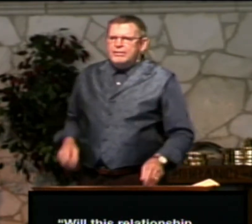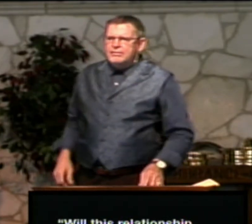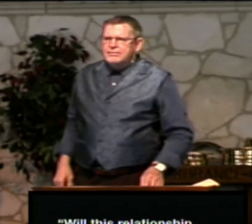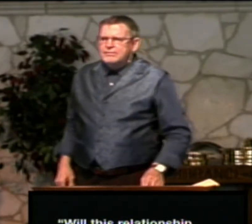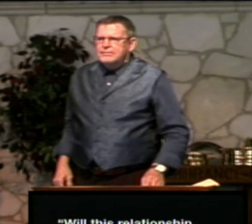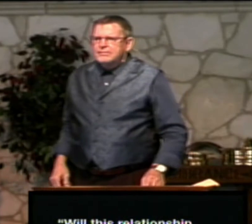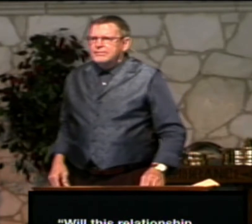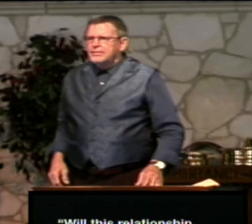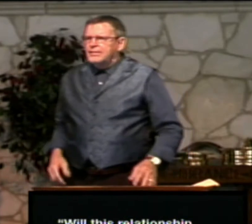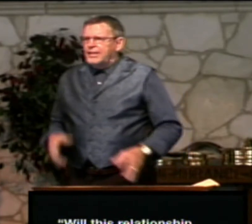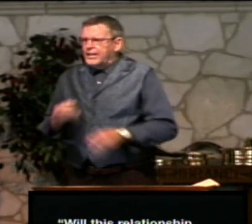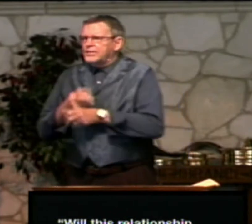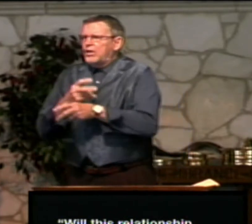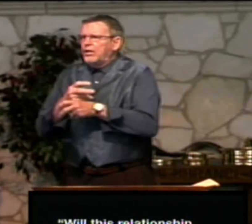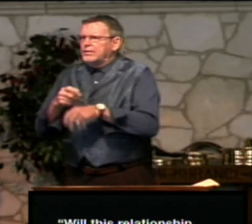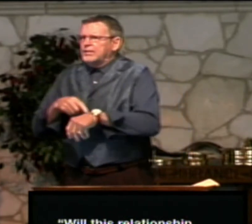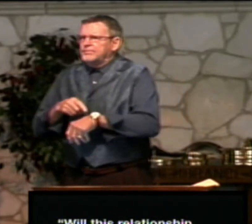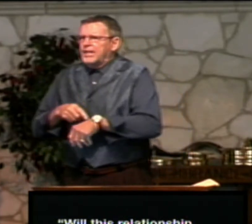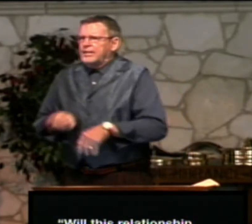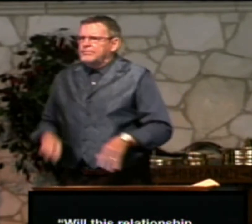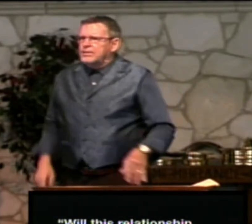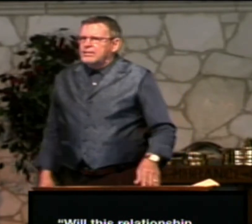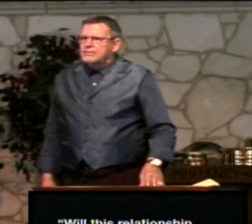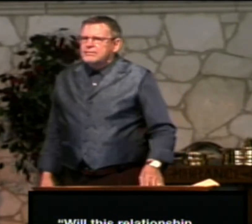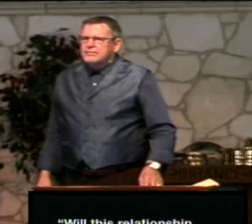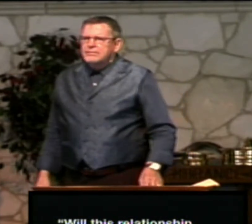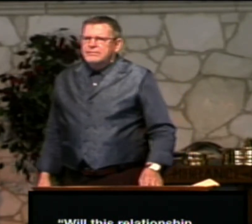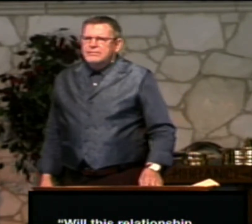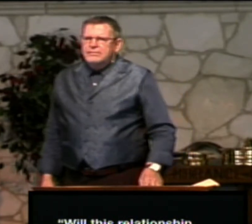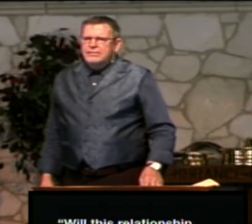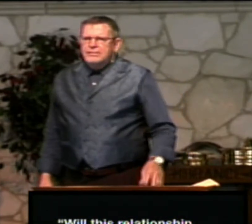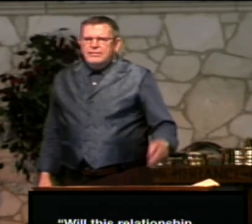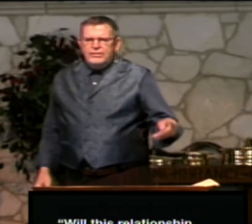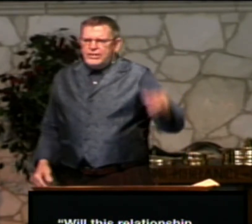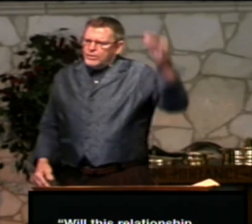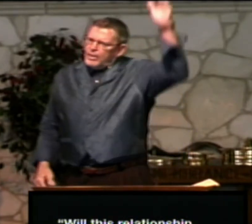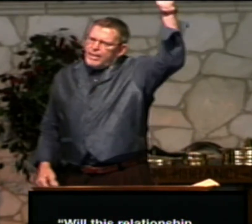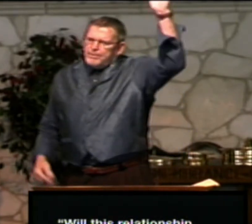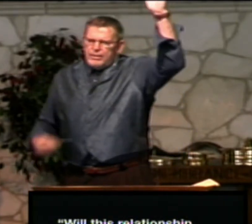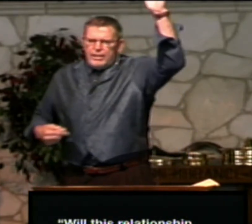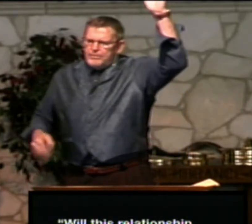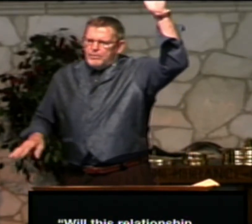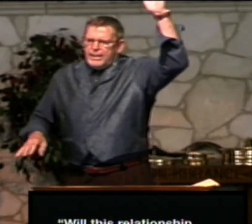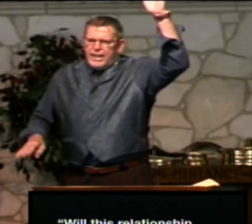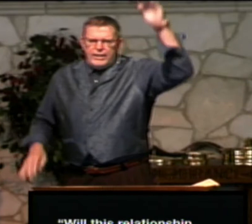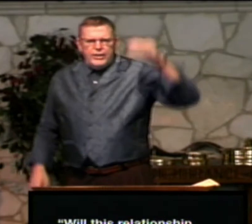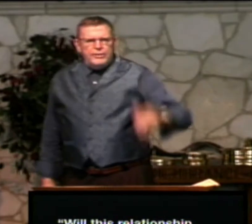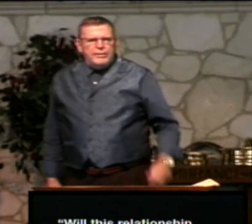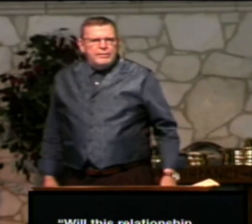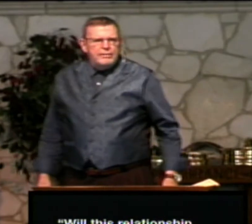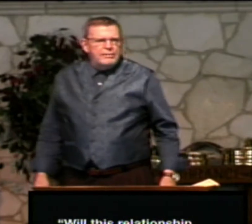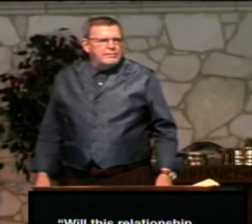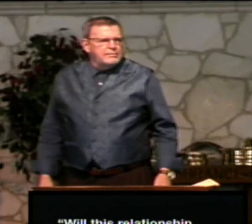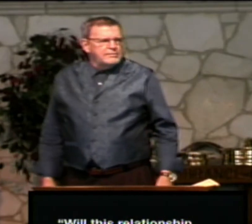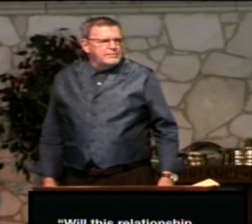her. It gets hard sometimes. She's away up here and I'm away down